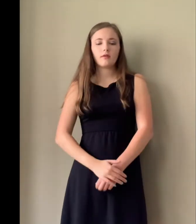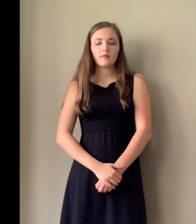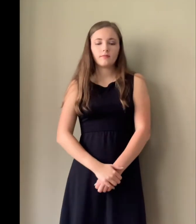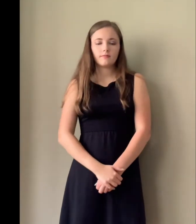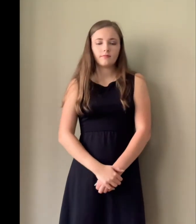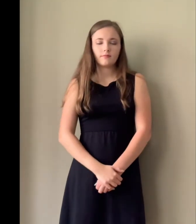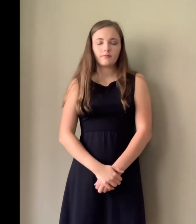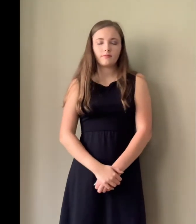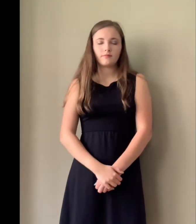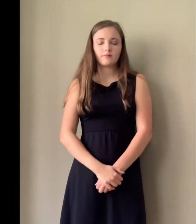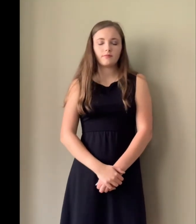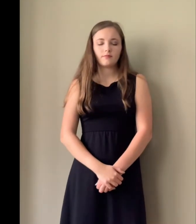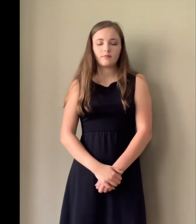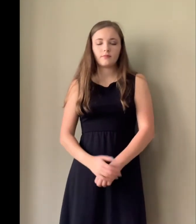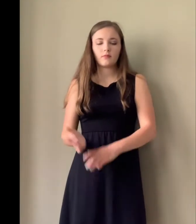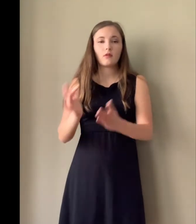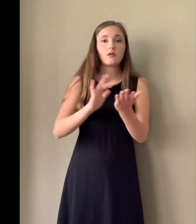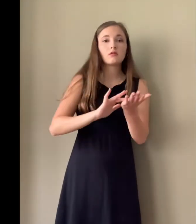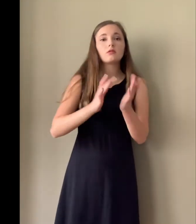Oh,